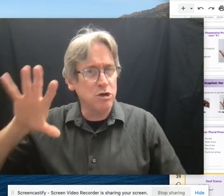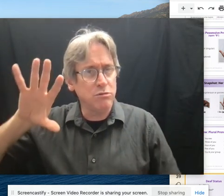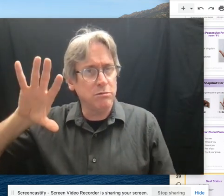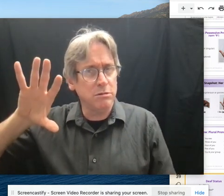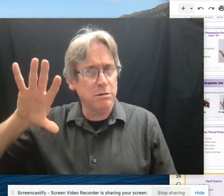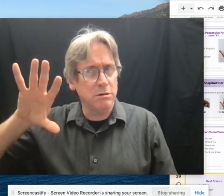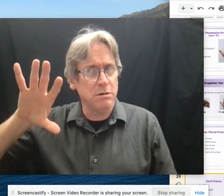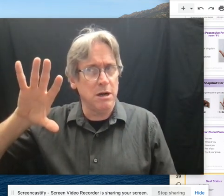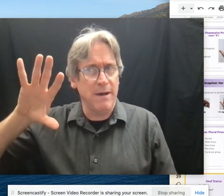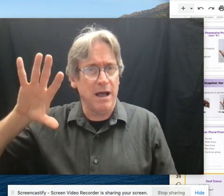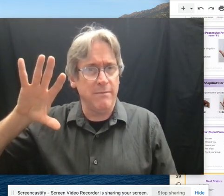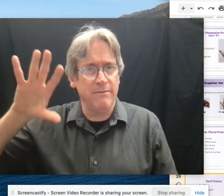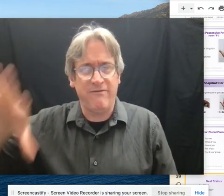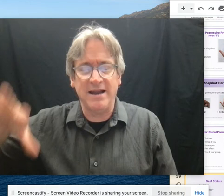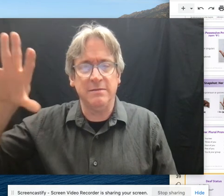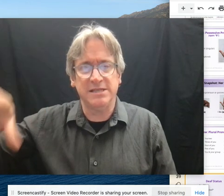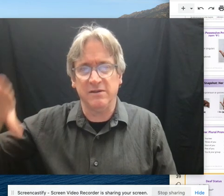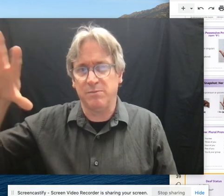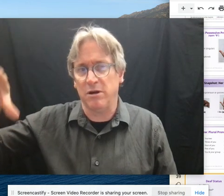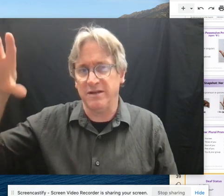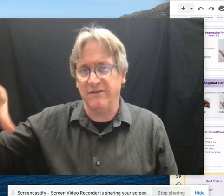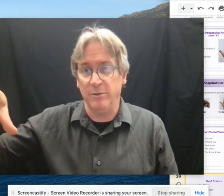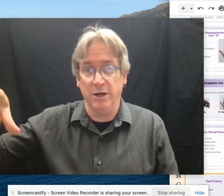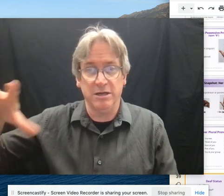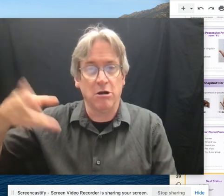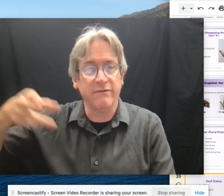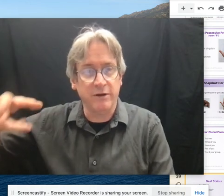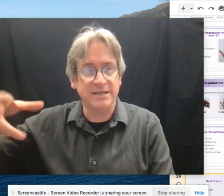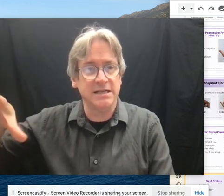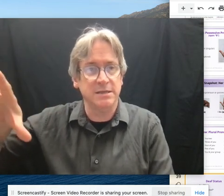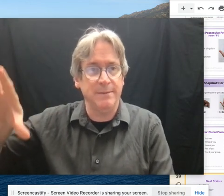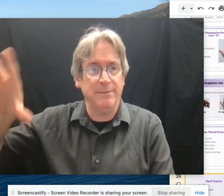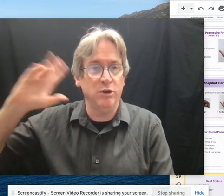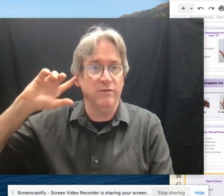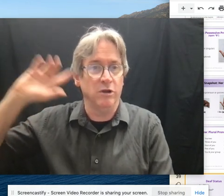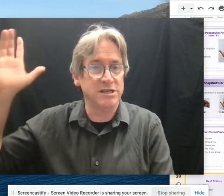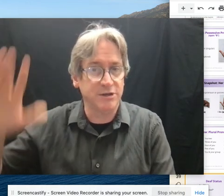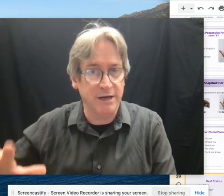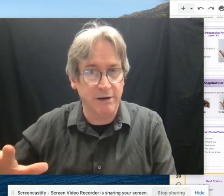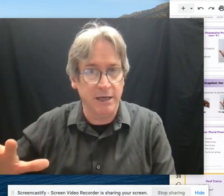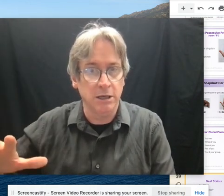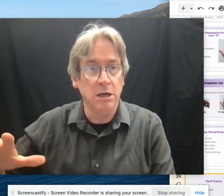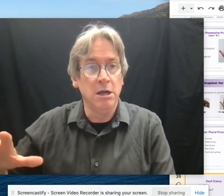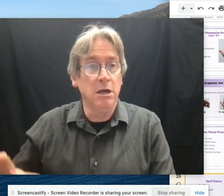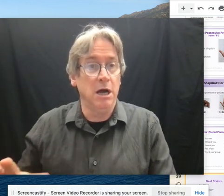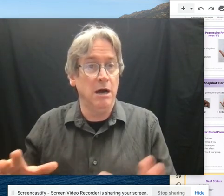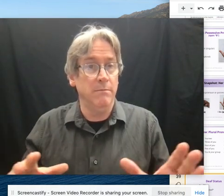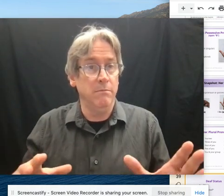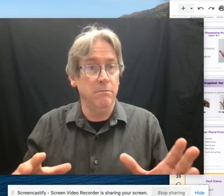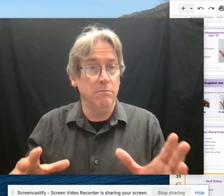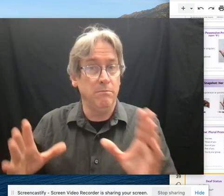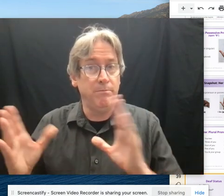people don't find themselves part of the deaf community. Hard of hearing tends to be people who have lost their hearing